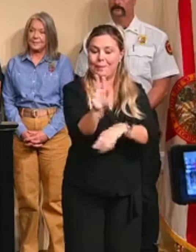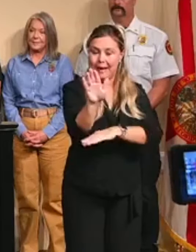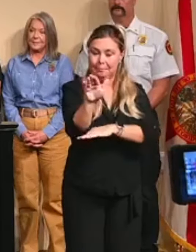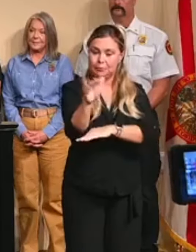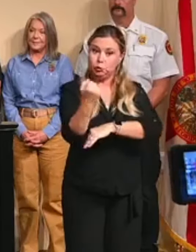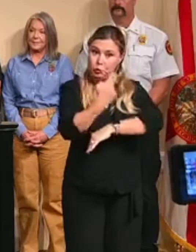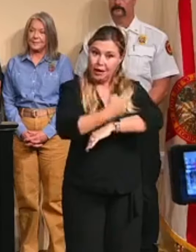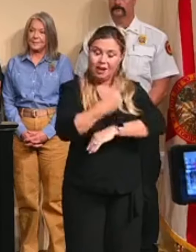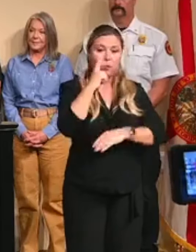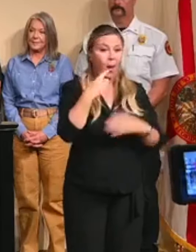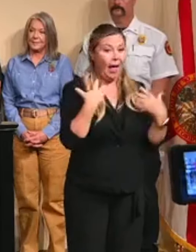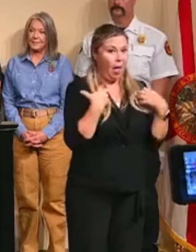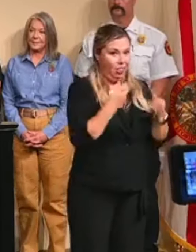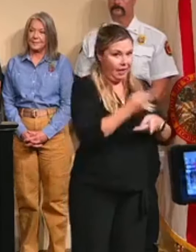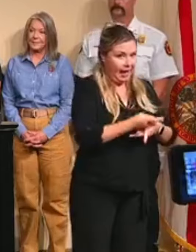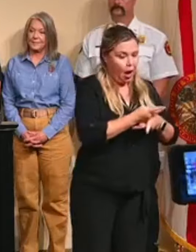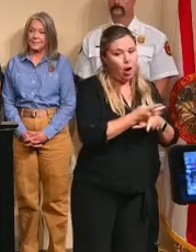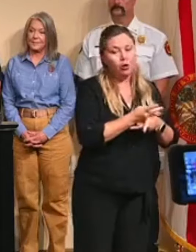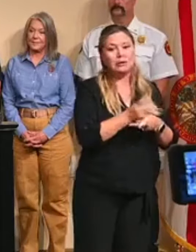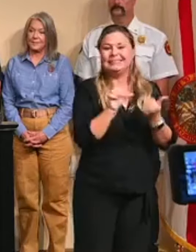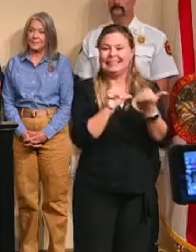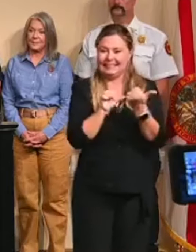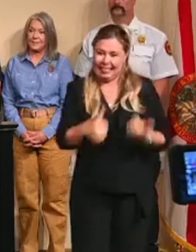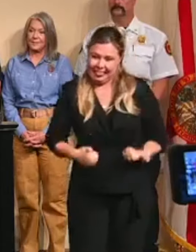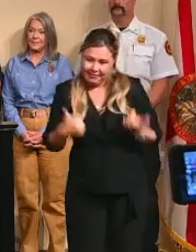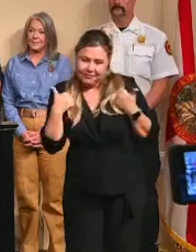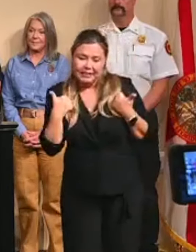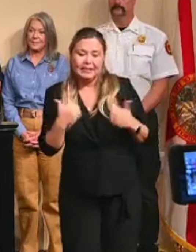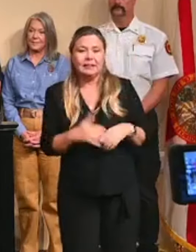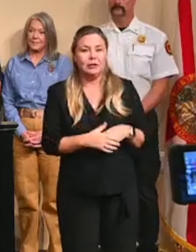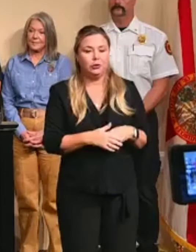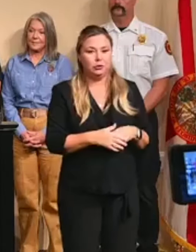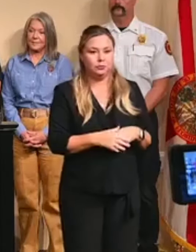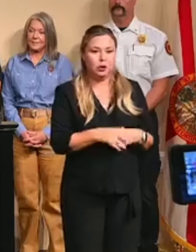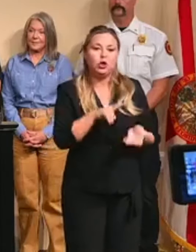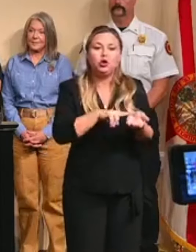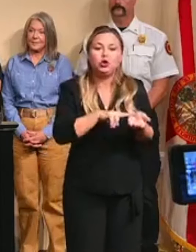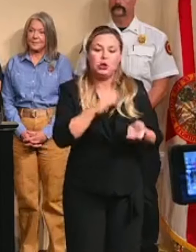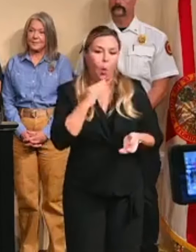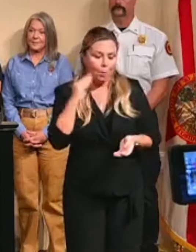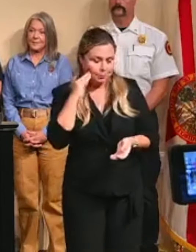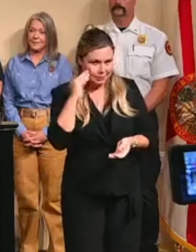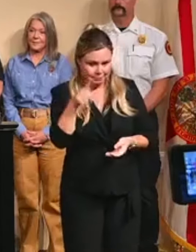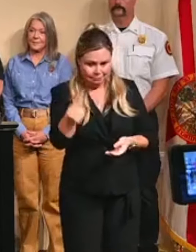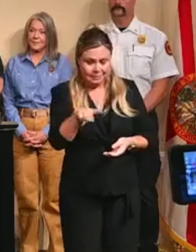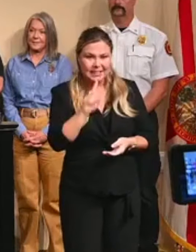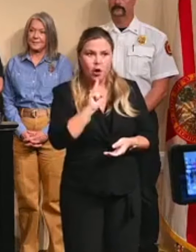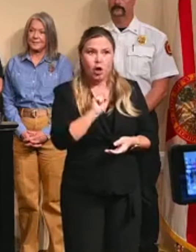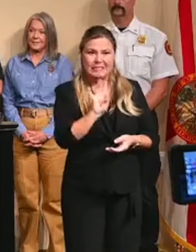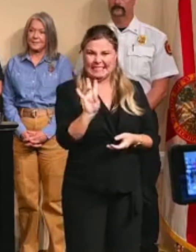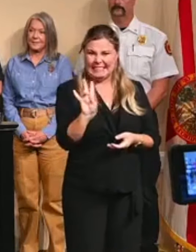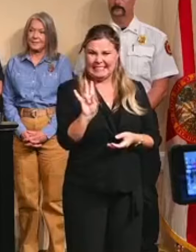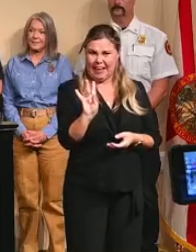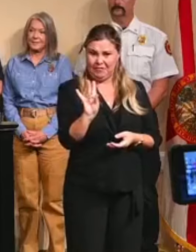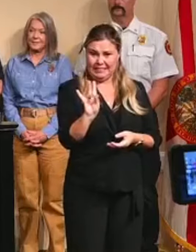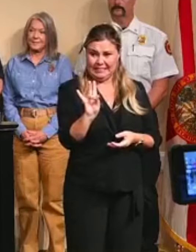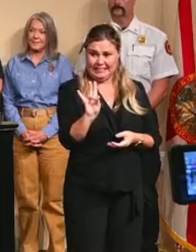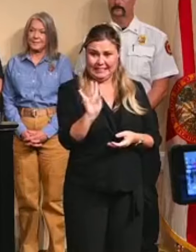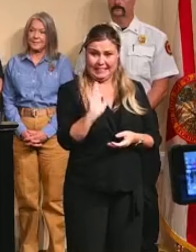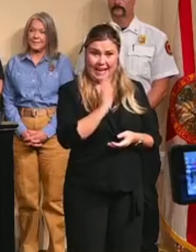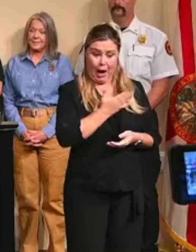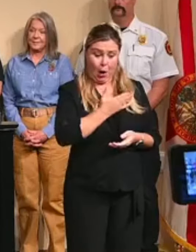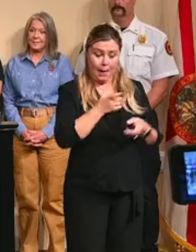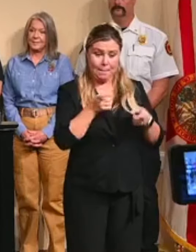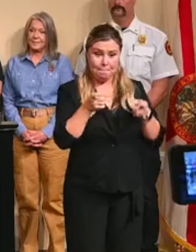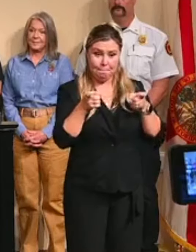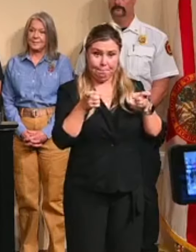for healthcare, and that is assisted living facility and nursing homes. There are 17 of you all, and our emergency